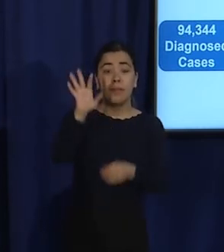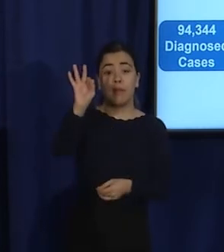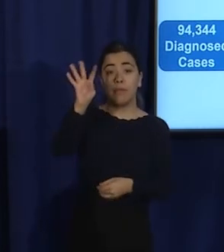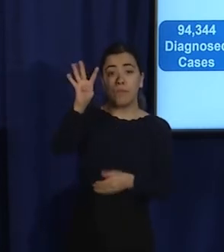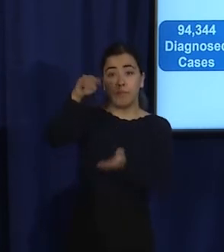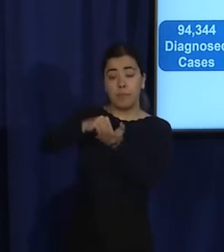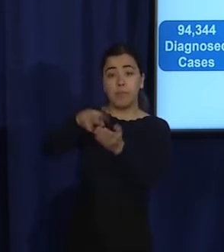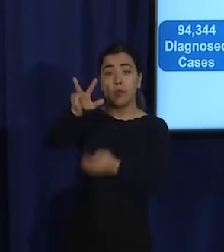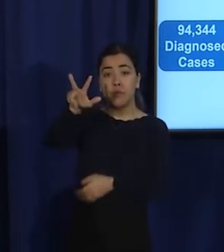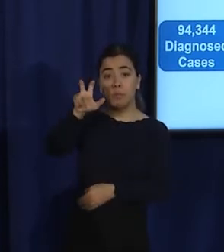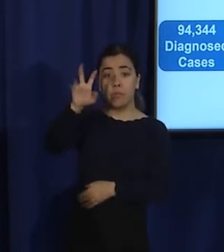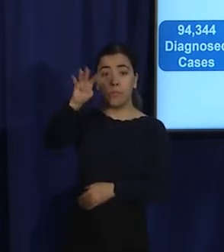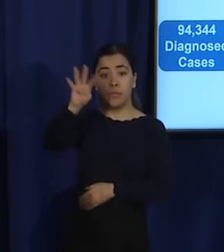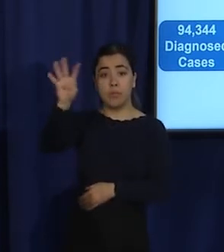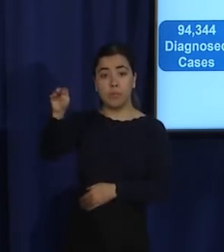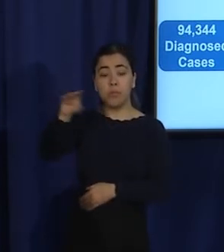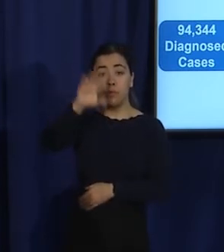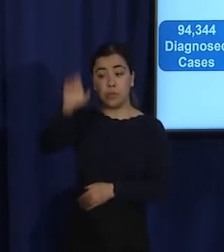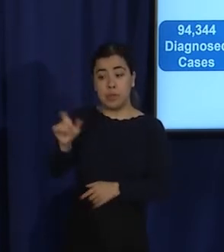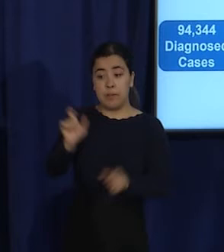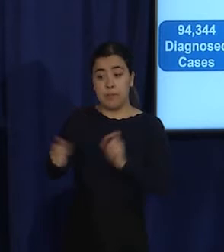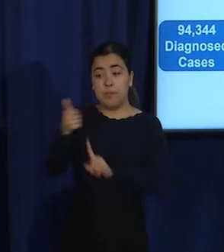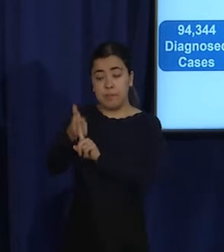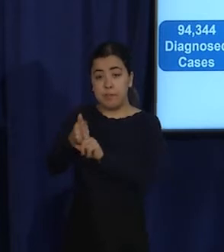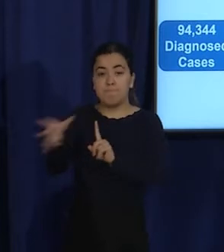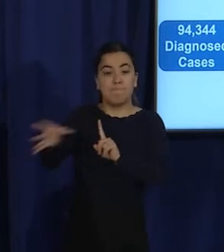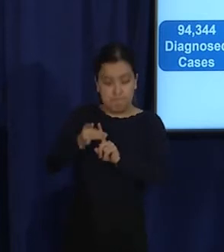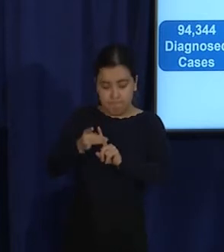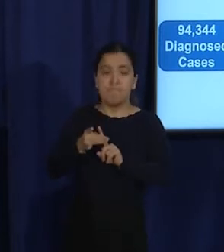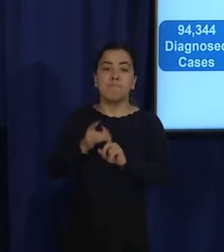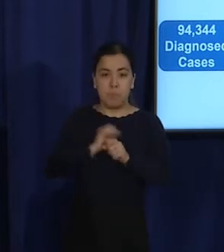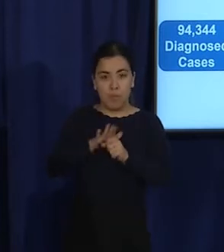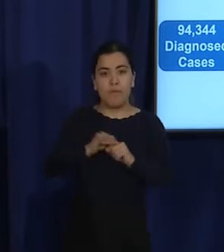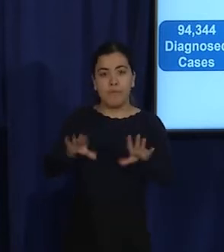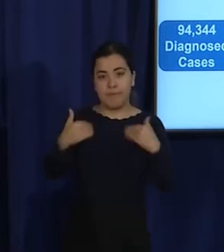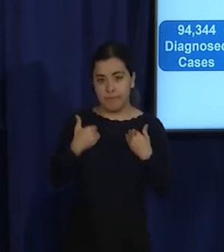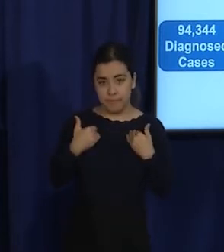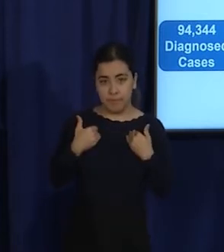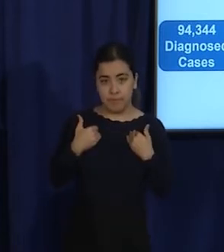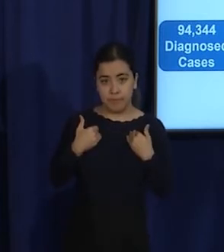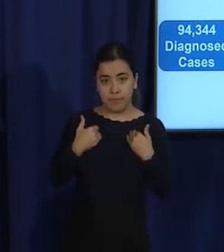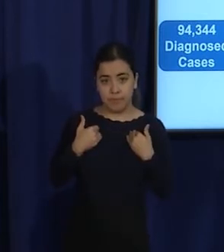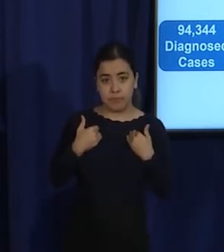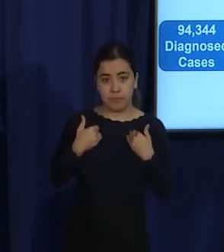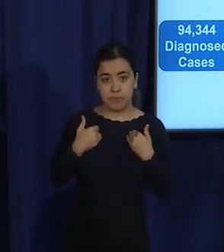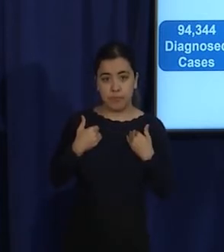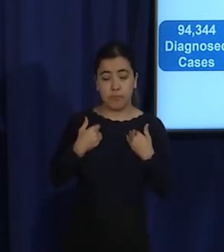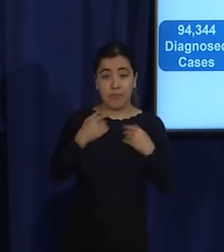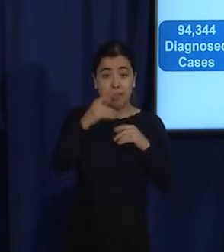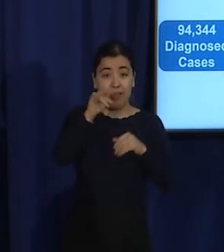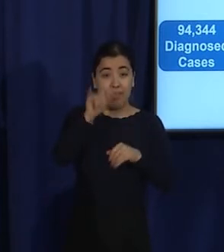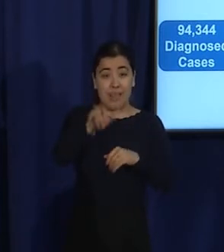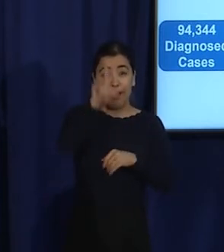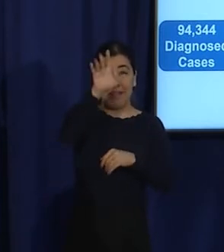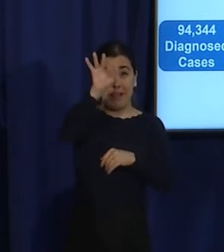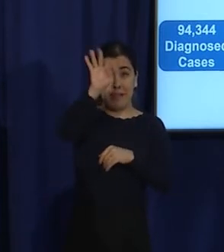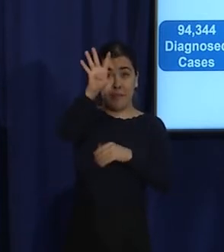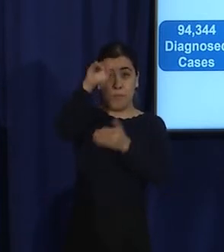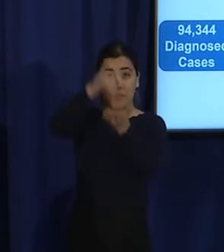94,344 Chicagoans who have been diagnosed with COVID. If we break out what has happened to those